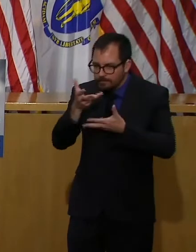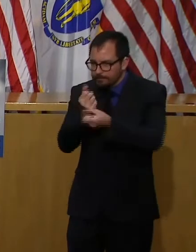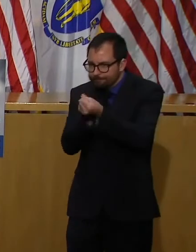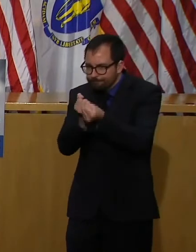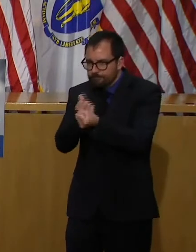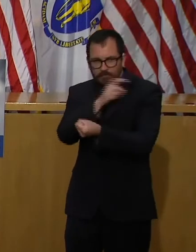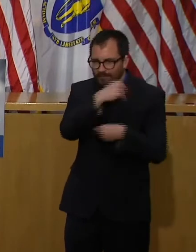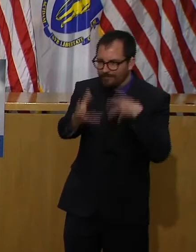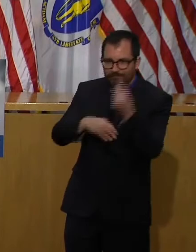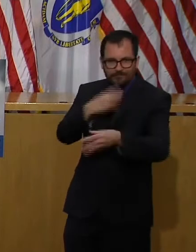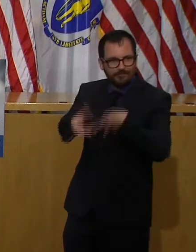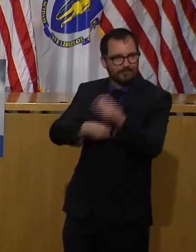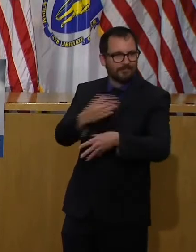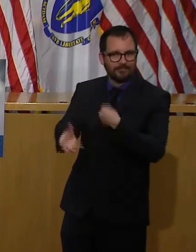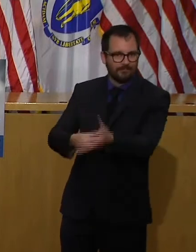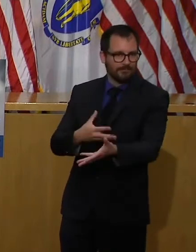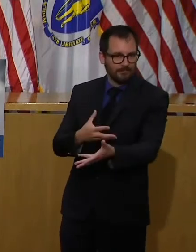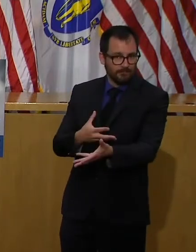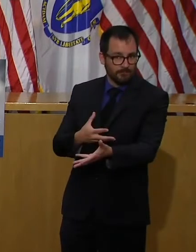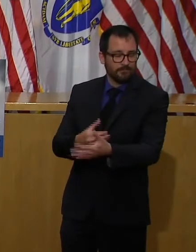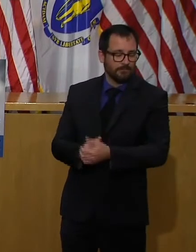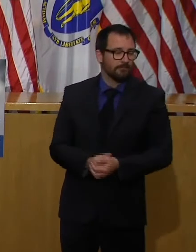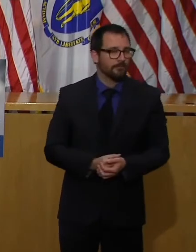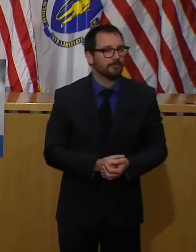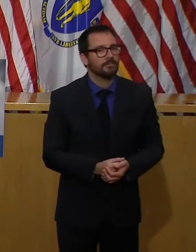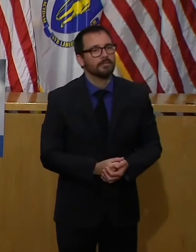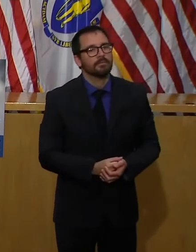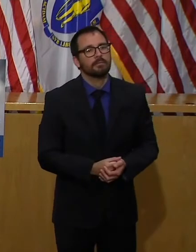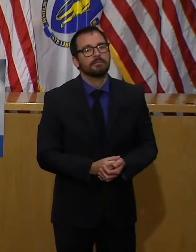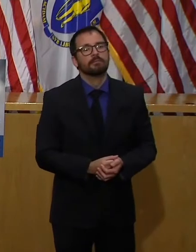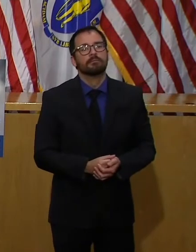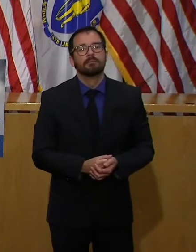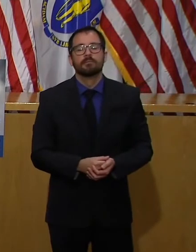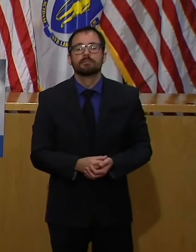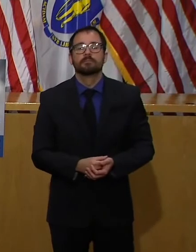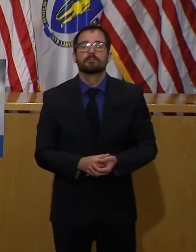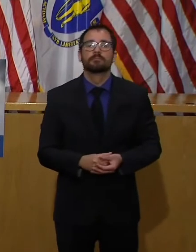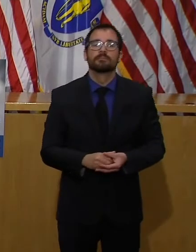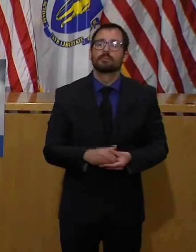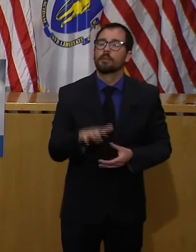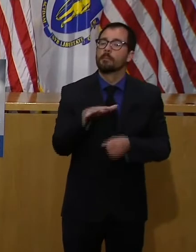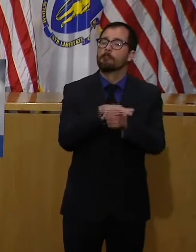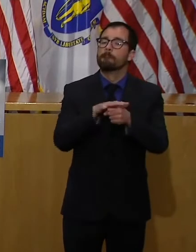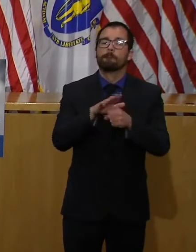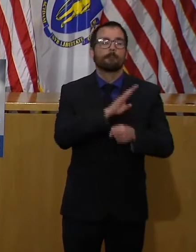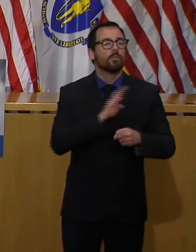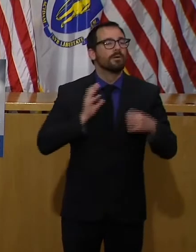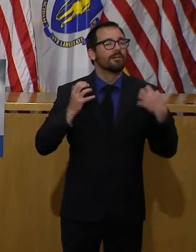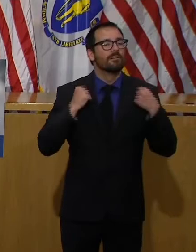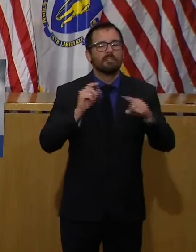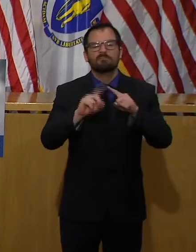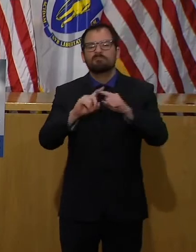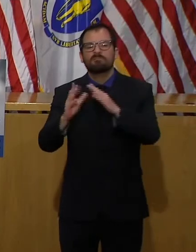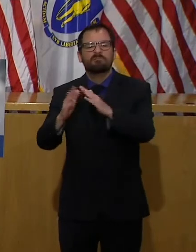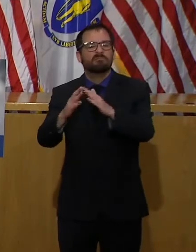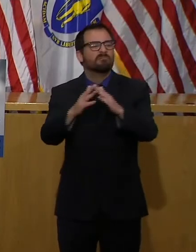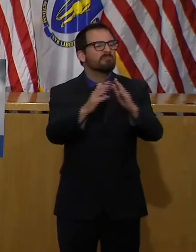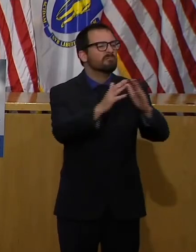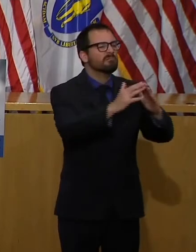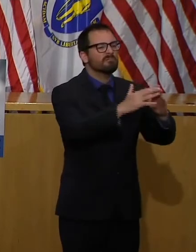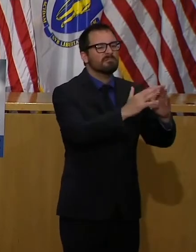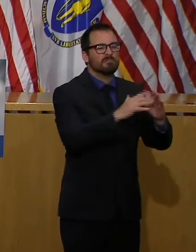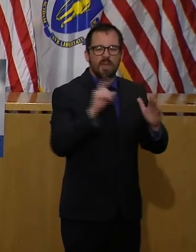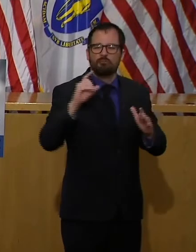150 local boards of health, like our good friends in New Bedford, are conducting the tracing. They're making the hundreds of calls every day, but as you